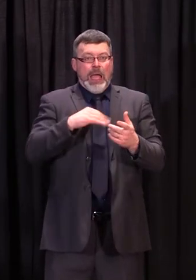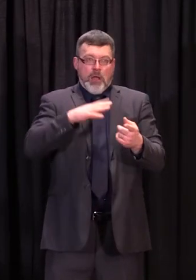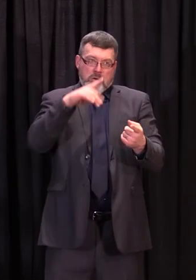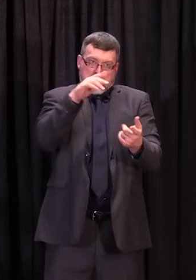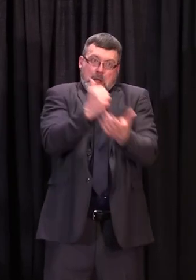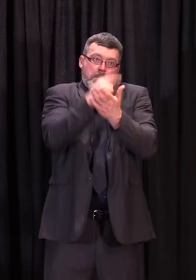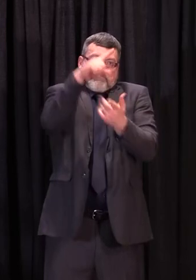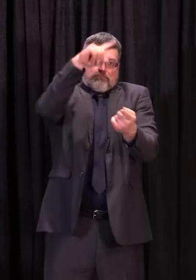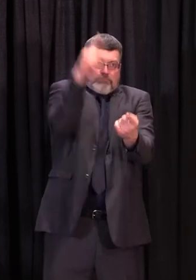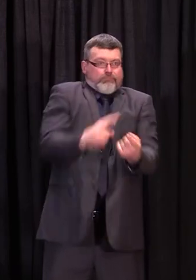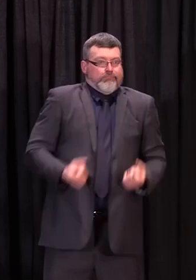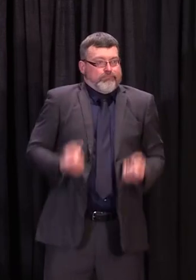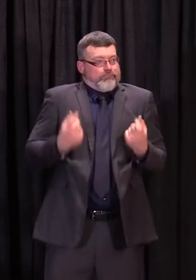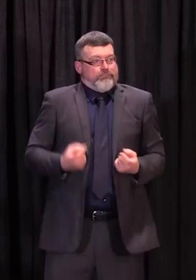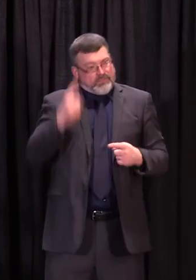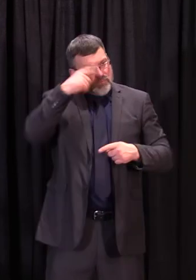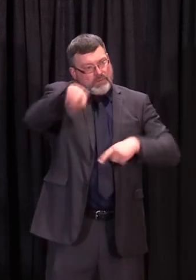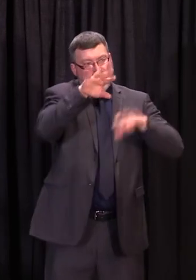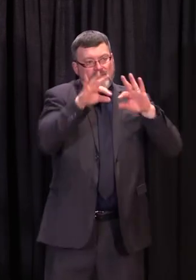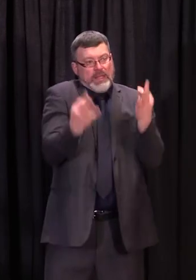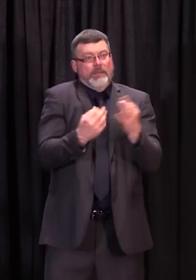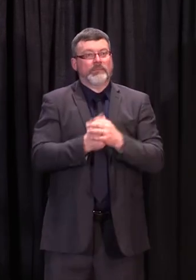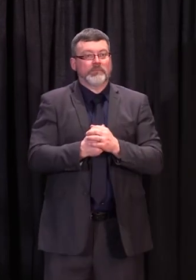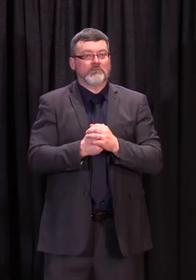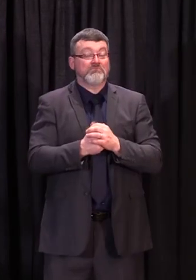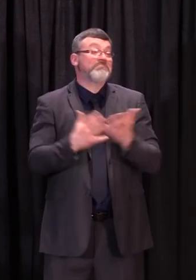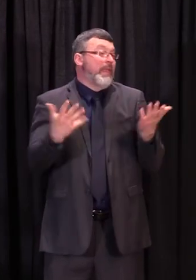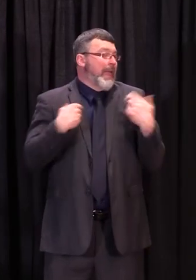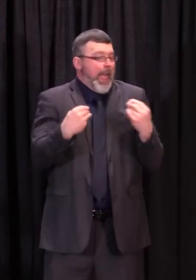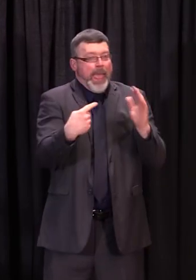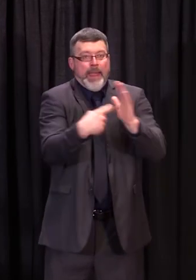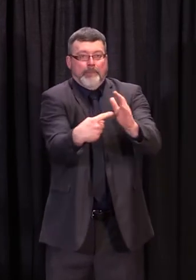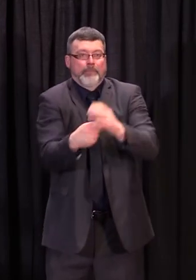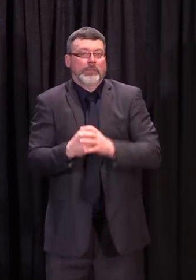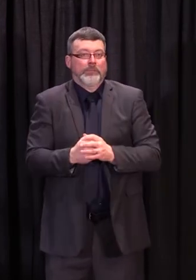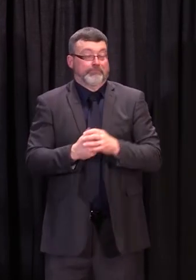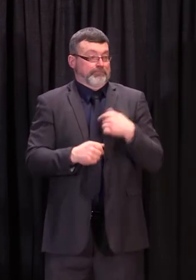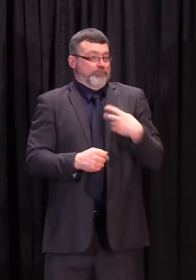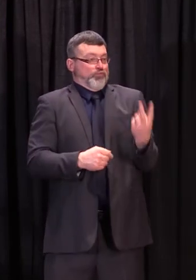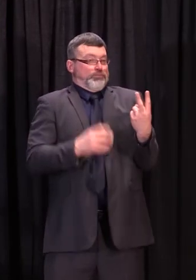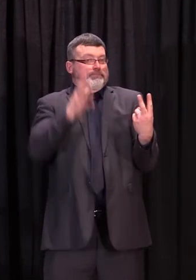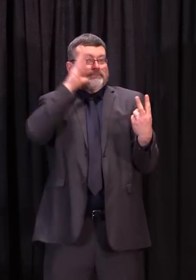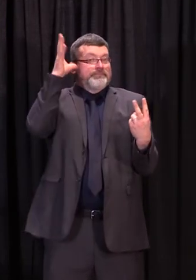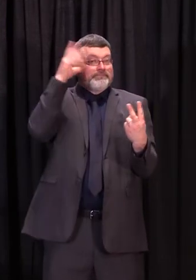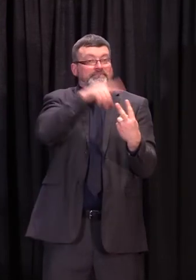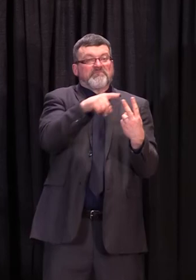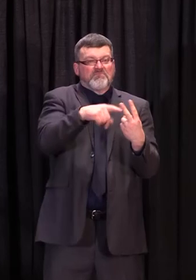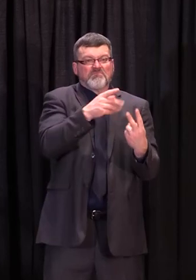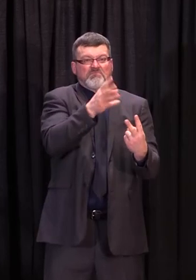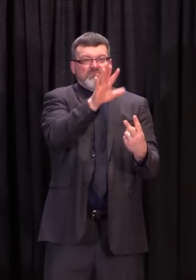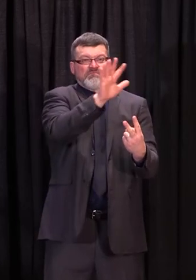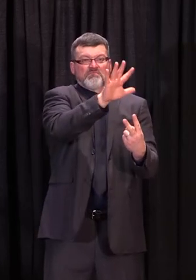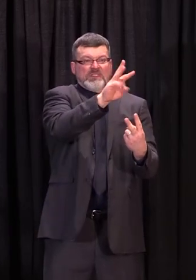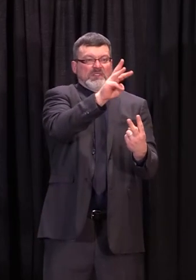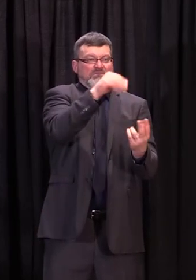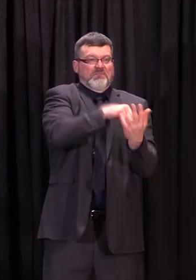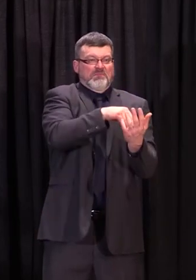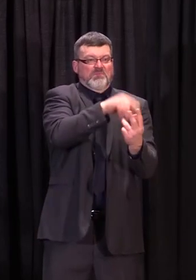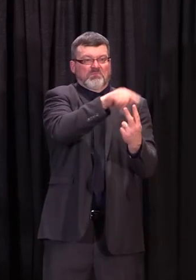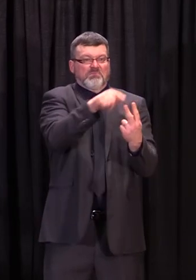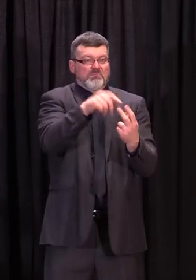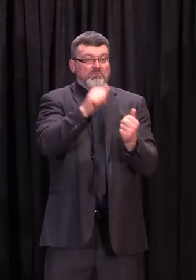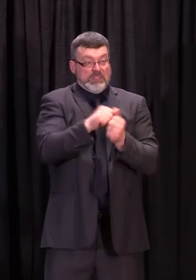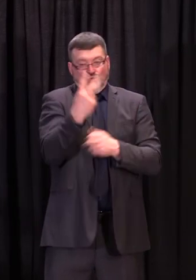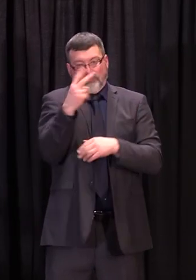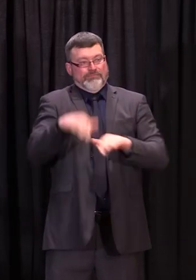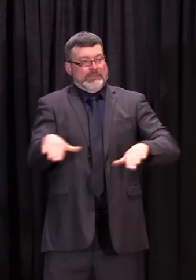two parents making $58,000 a year with two young kids in childcare could save nearly